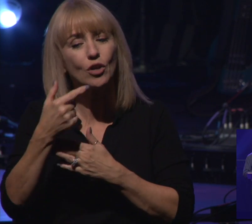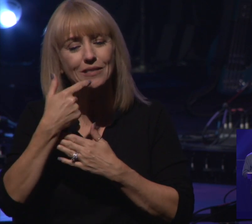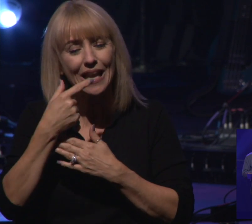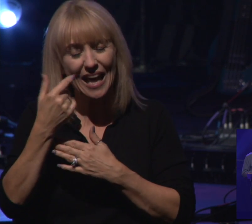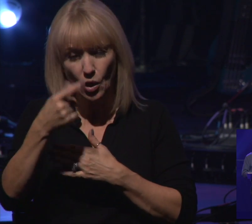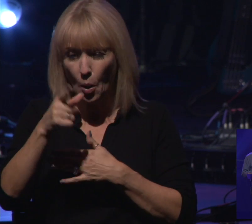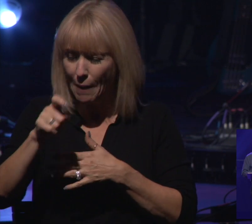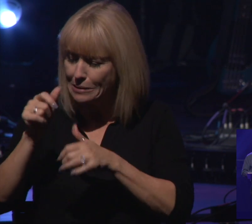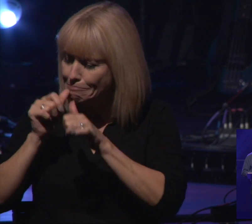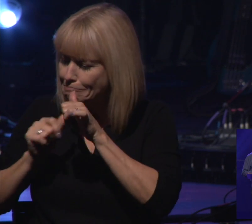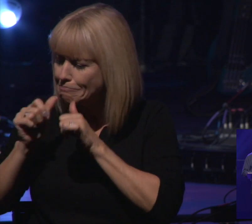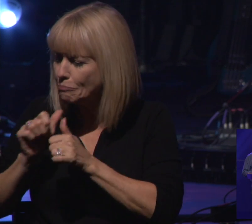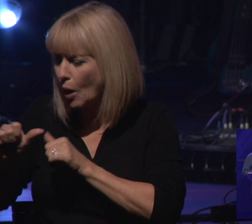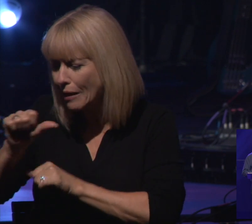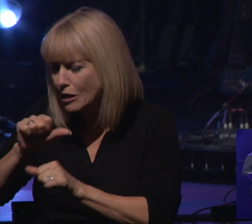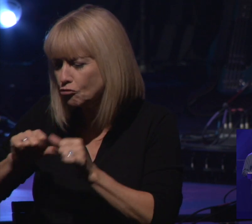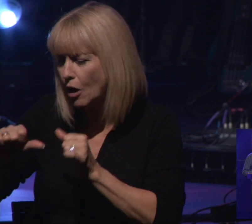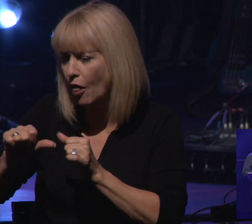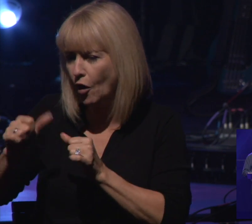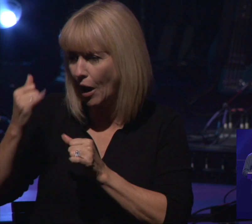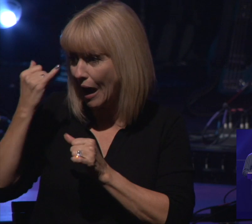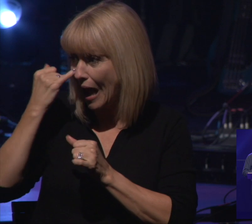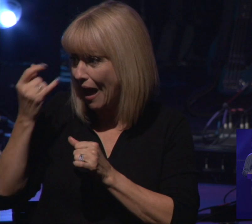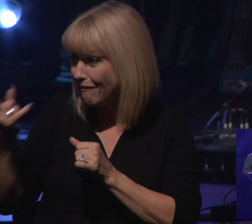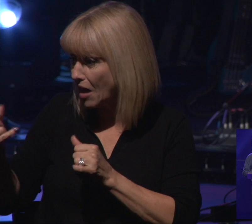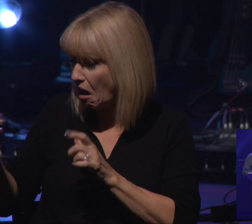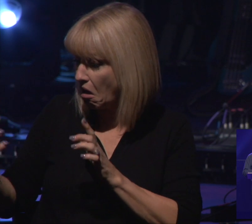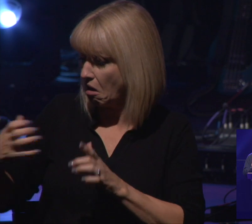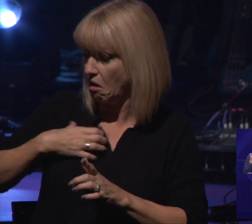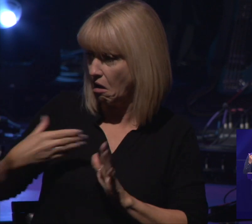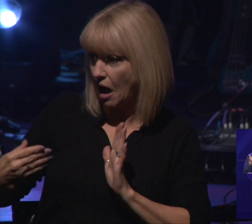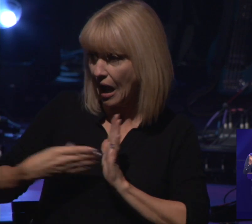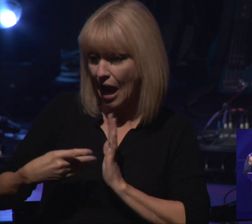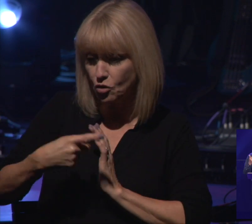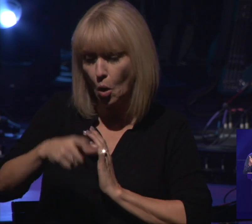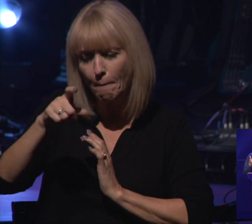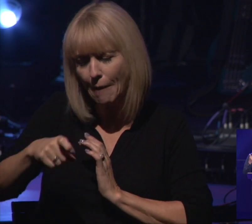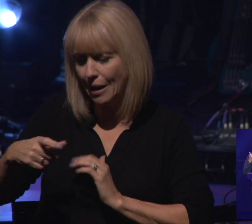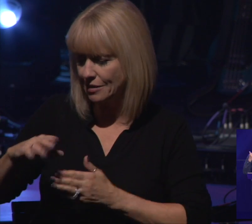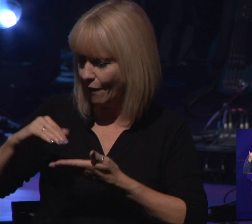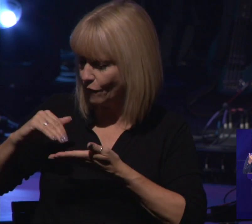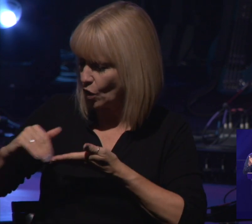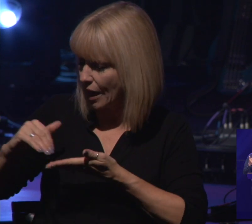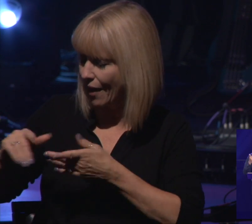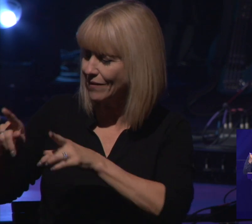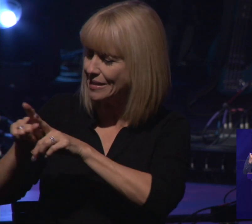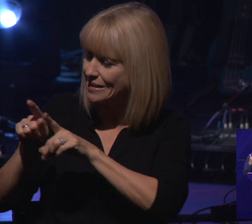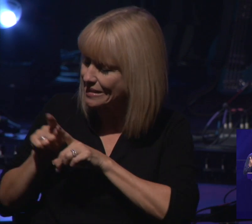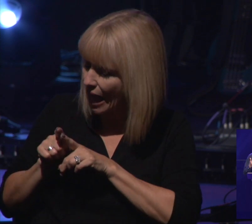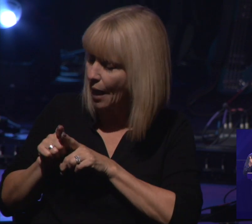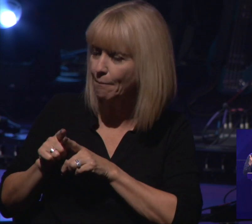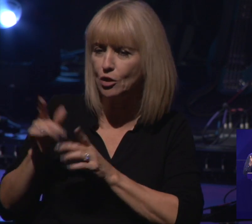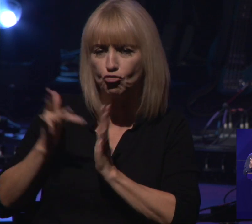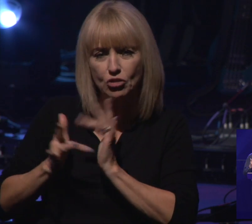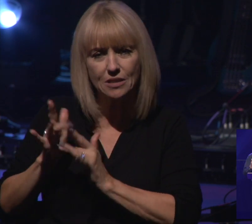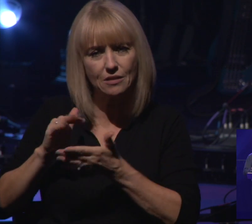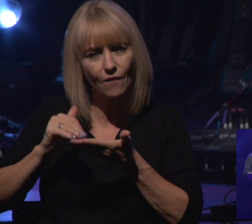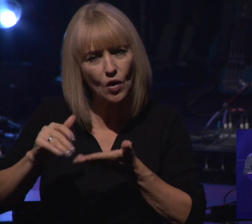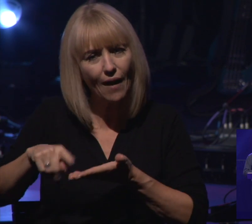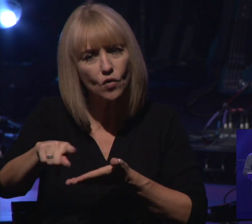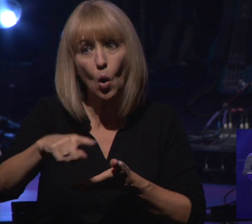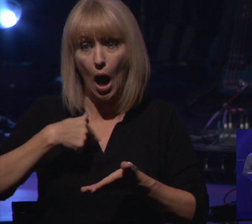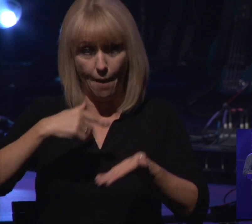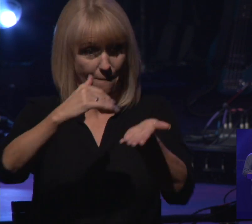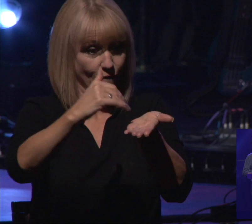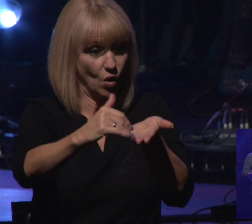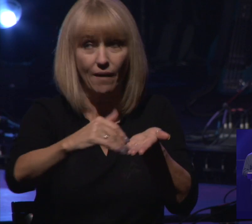another. If any of you have a grievance against someone, you forgive. Read it with me. What does it say? Forgive as the Lord forgave